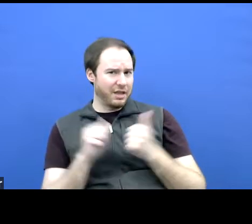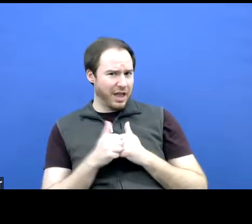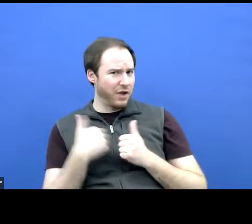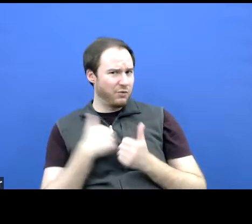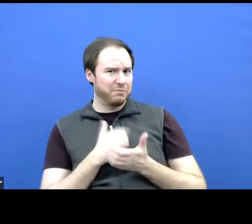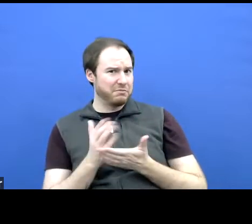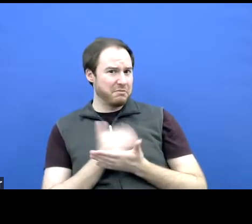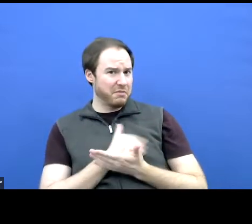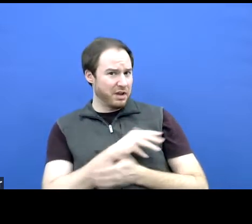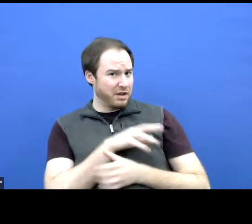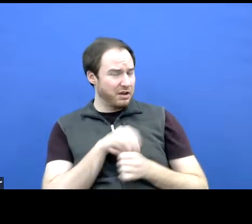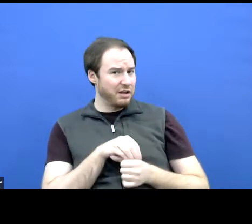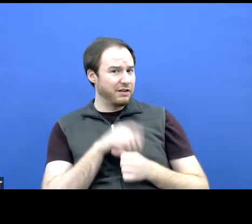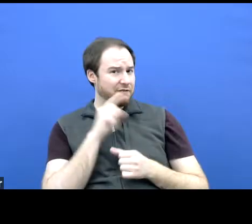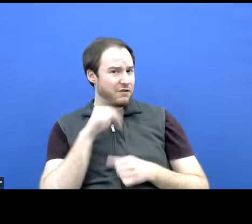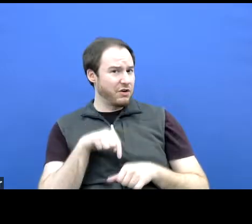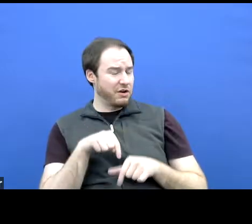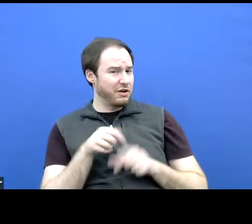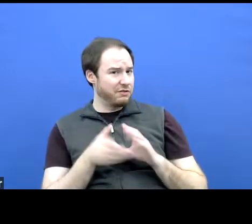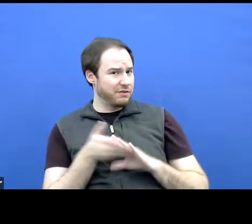for that? Or do we have?